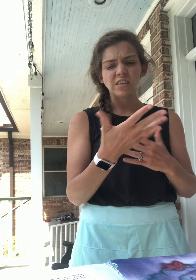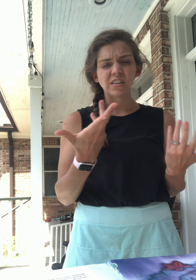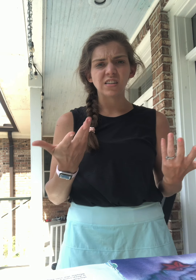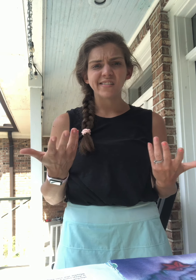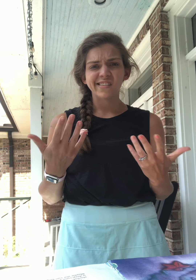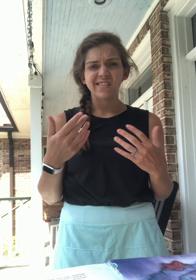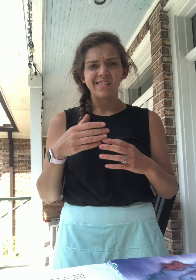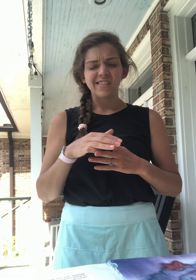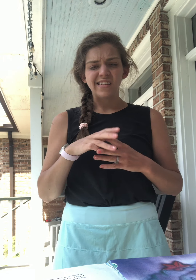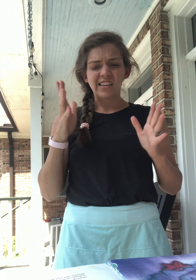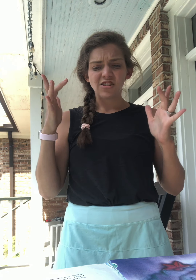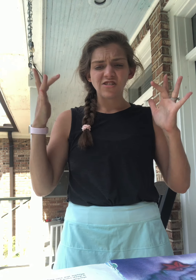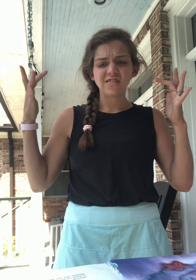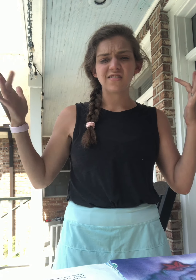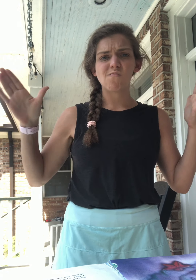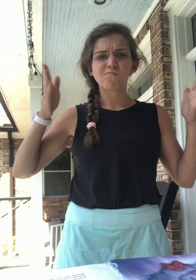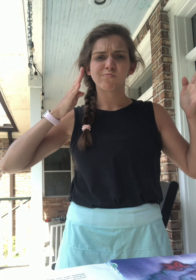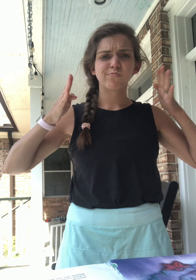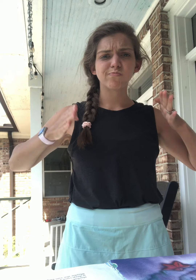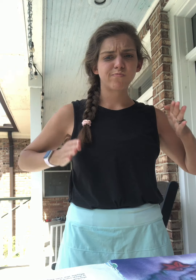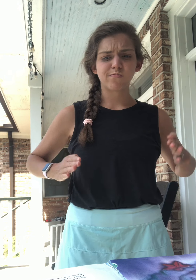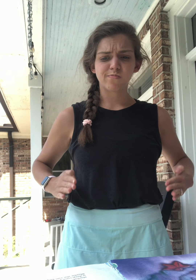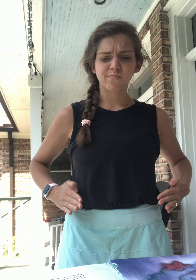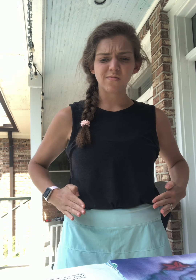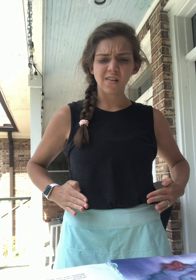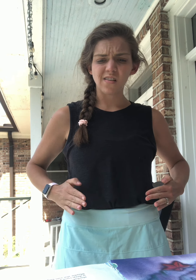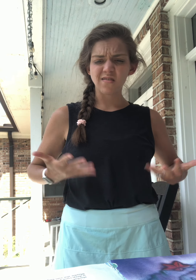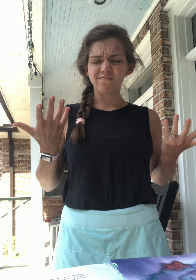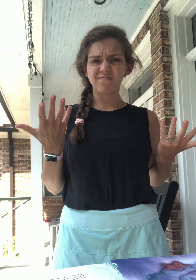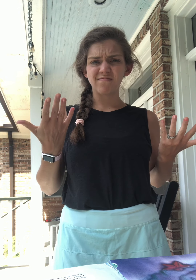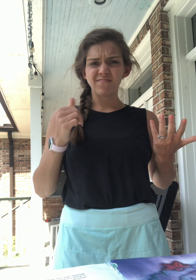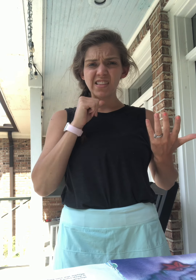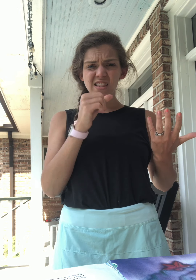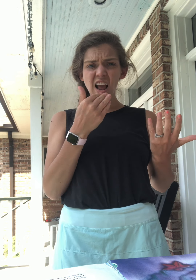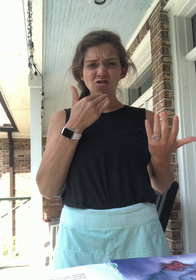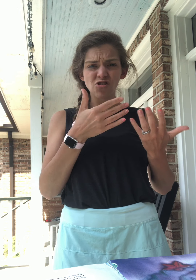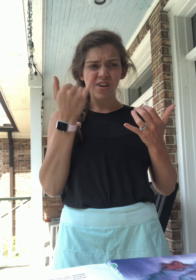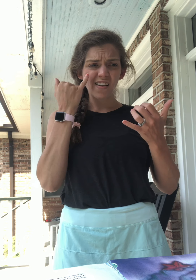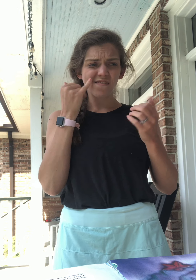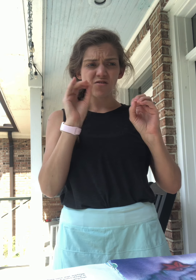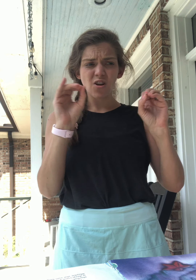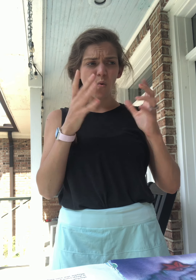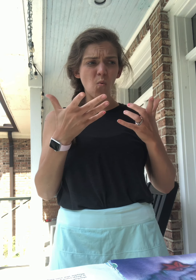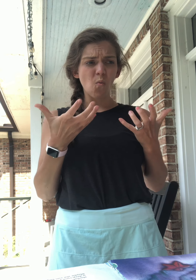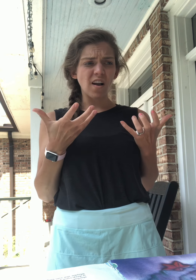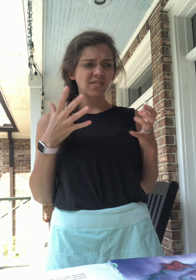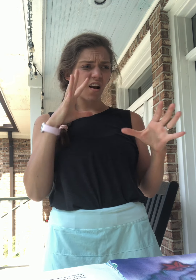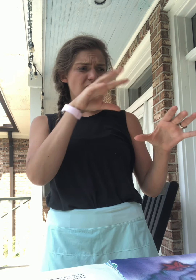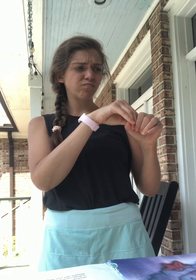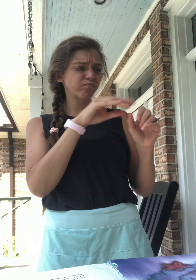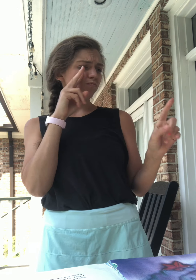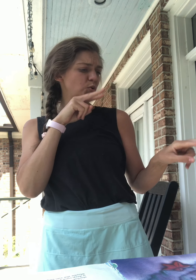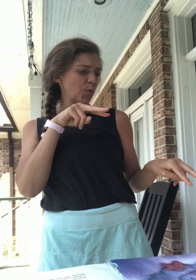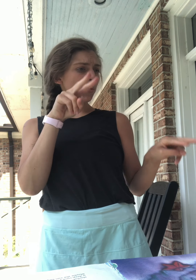What good were the dazzling, shimmering scales with no one to admire them? Now,